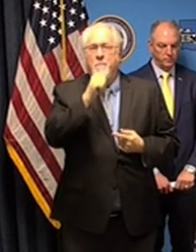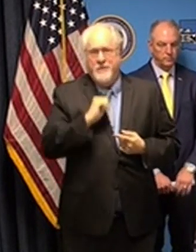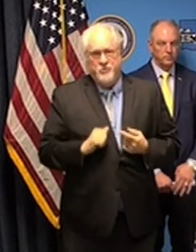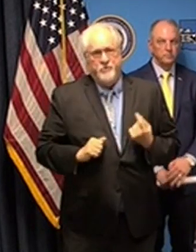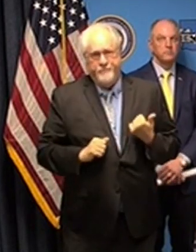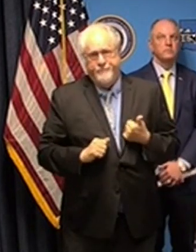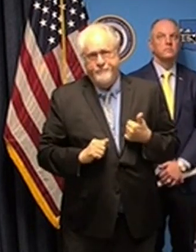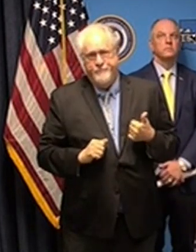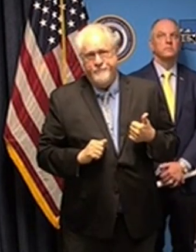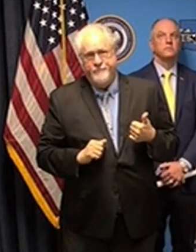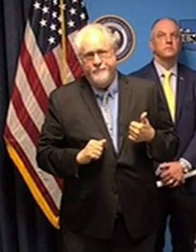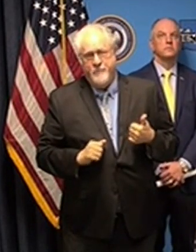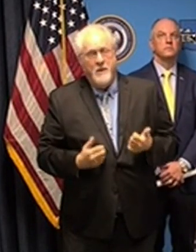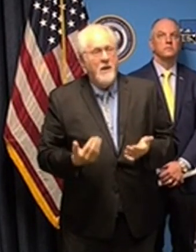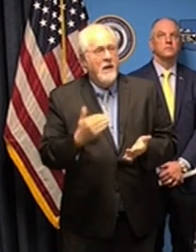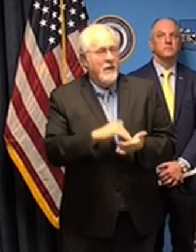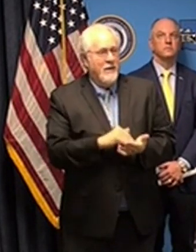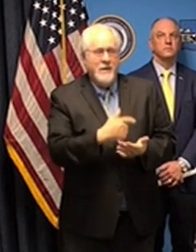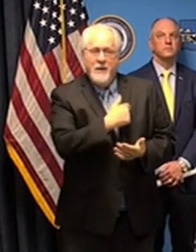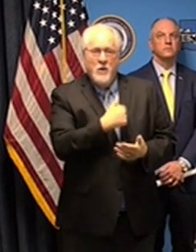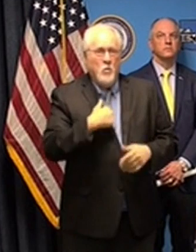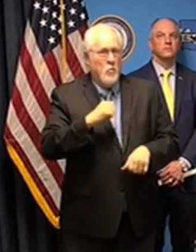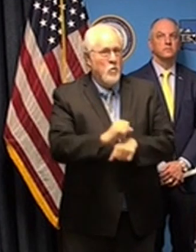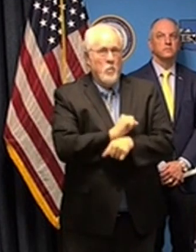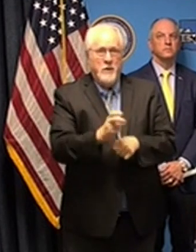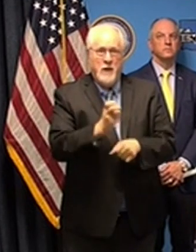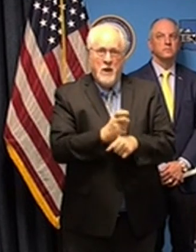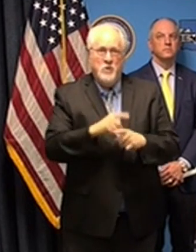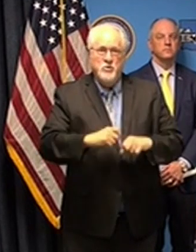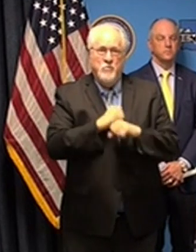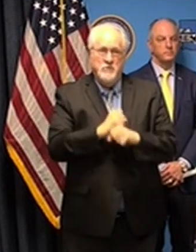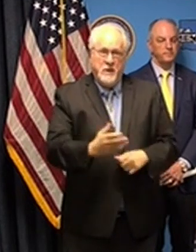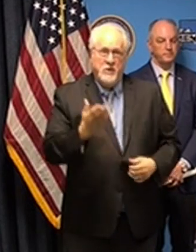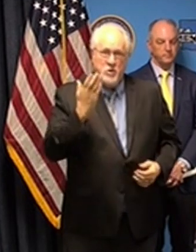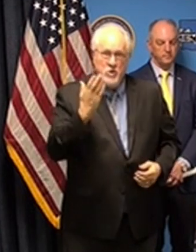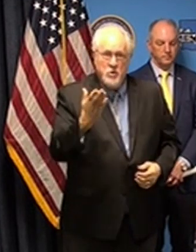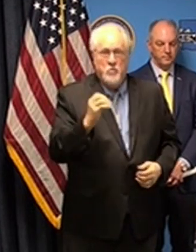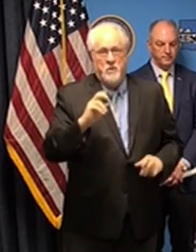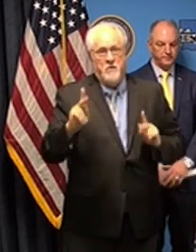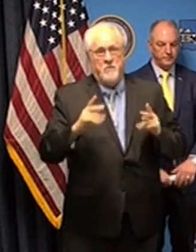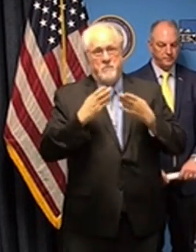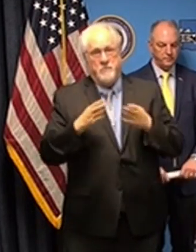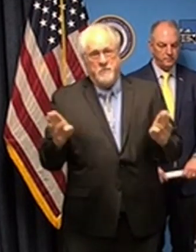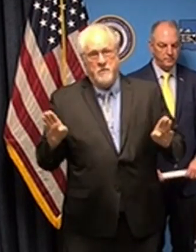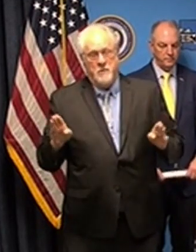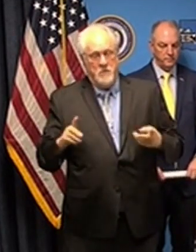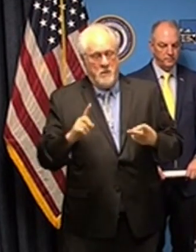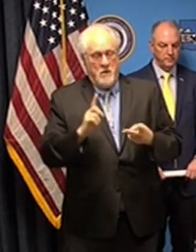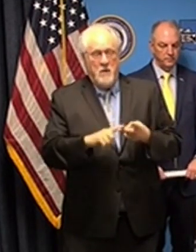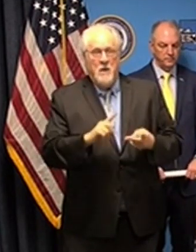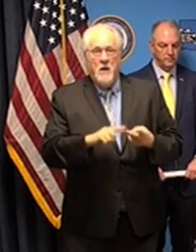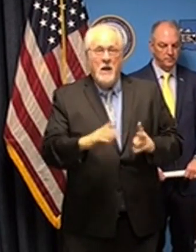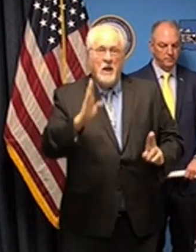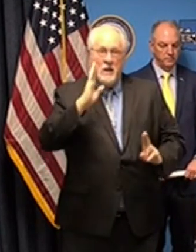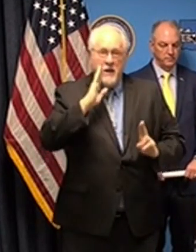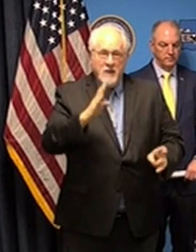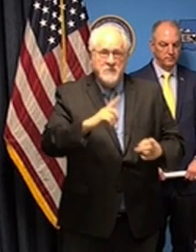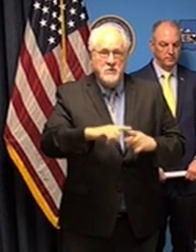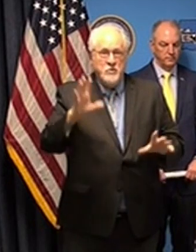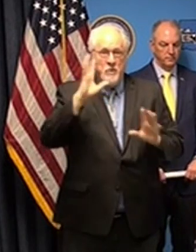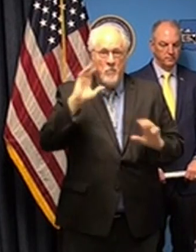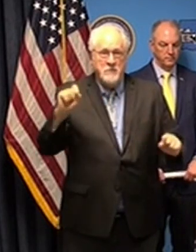patient. Again, we're all working hard to protect you and the public. Please listen to